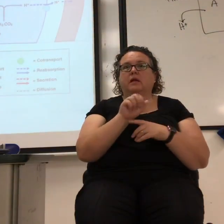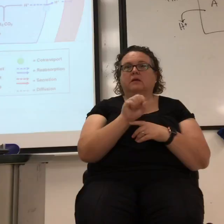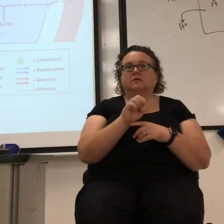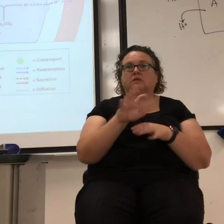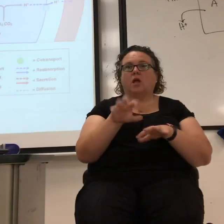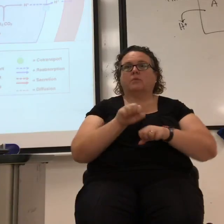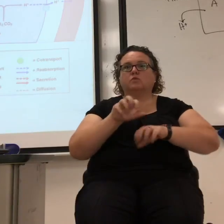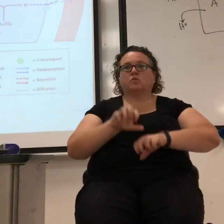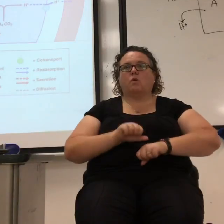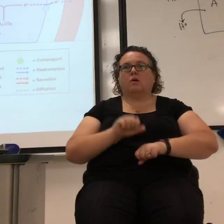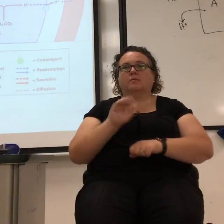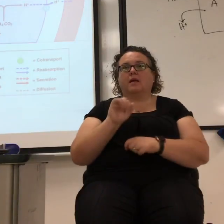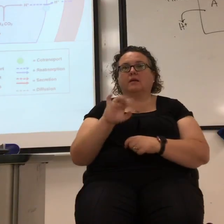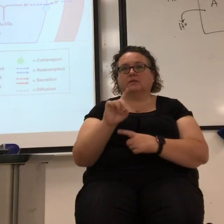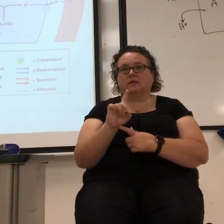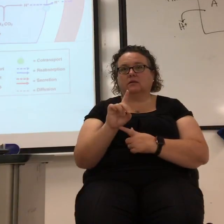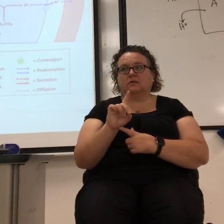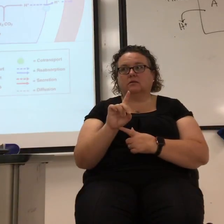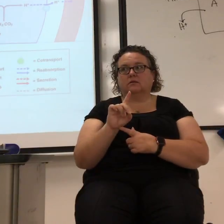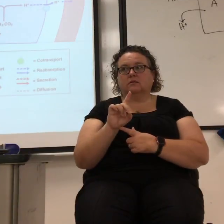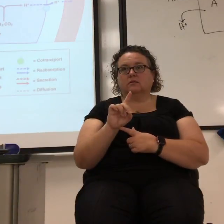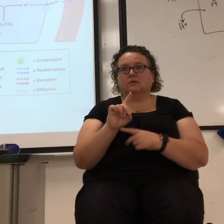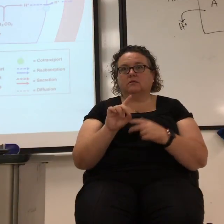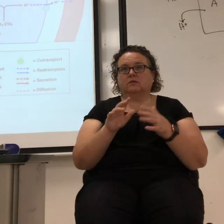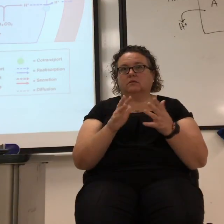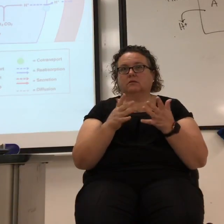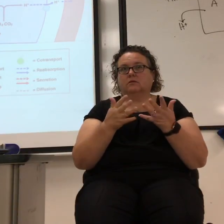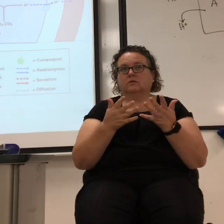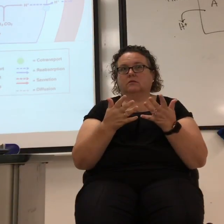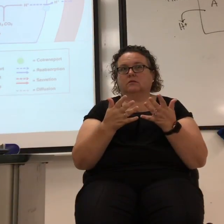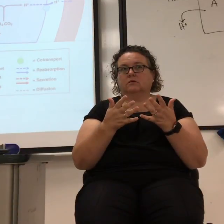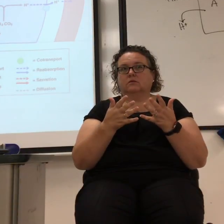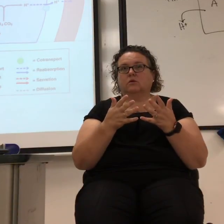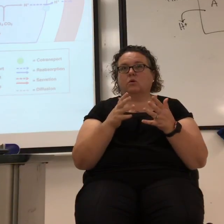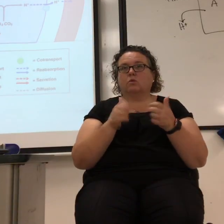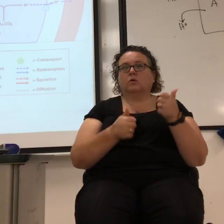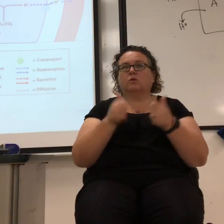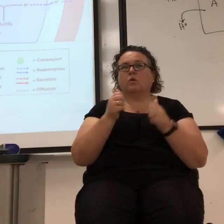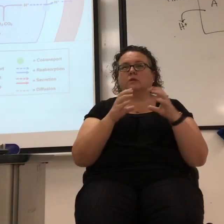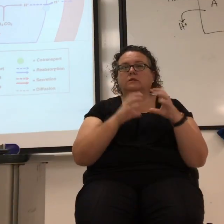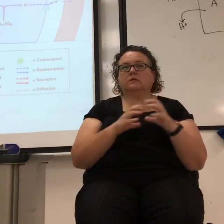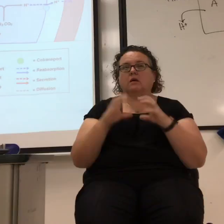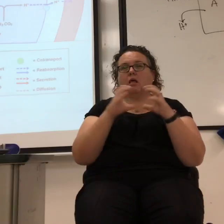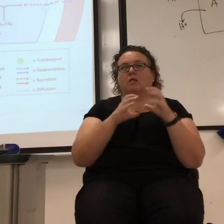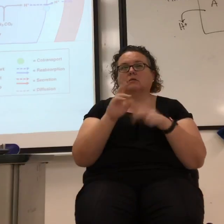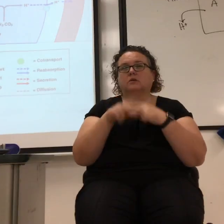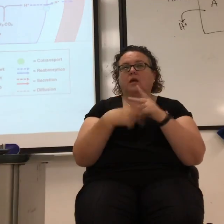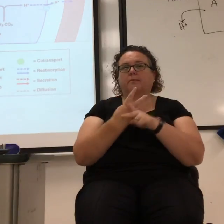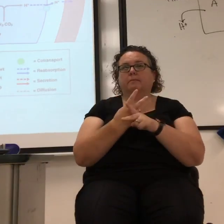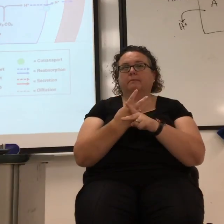reabsorb the acid. So decrease in Yeah, so which cell type is